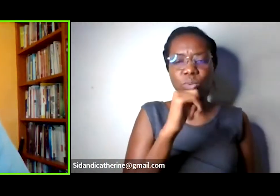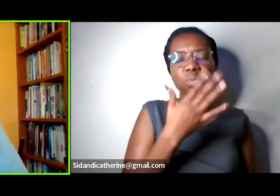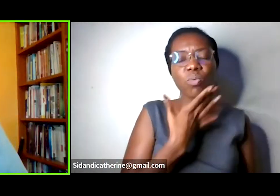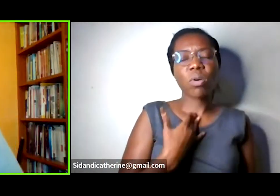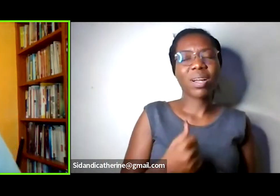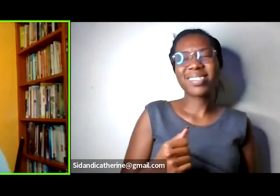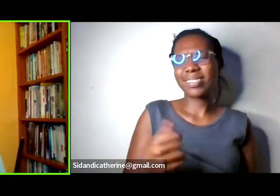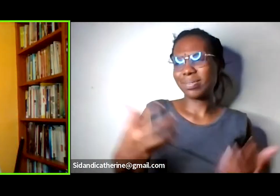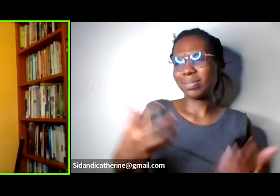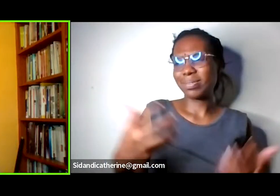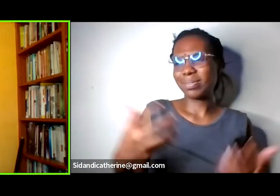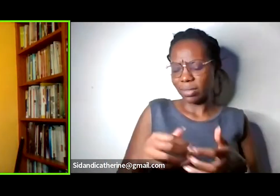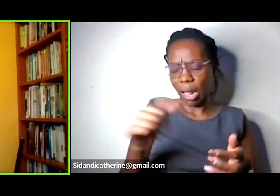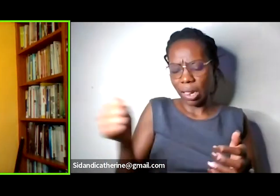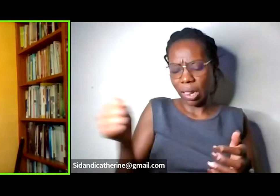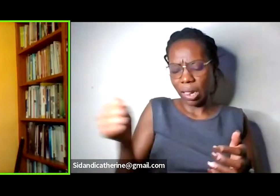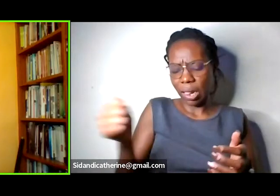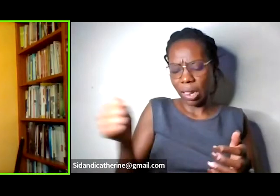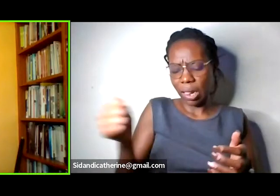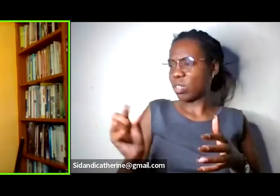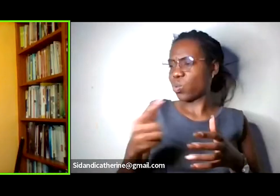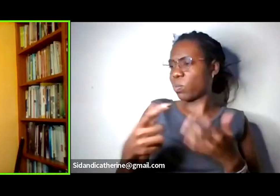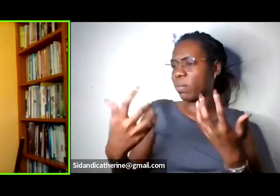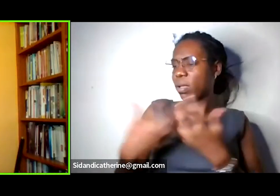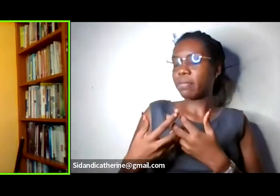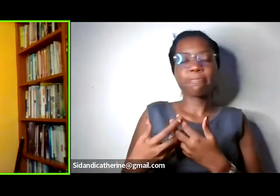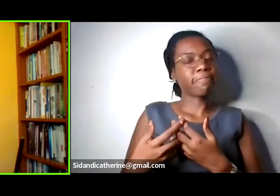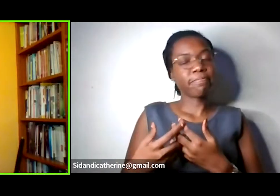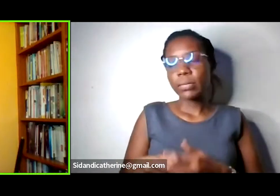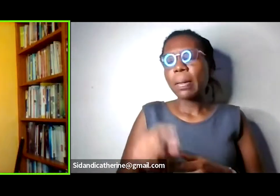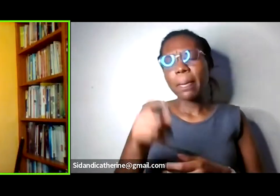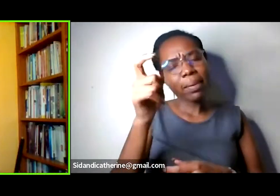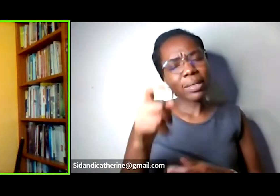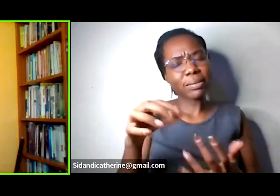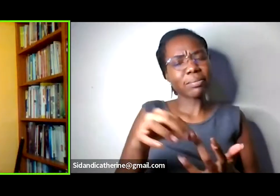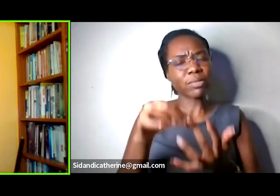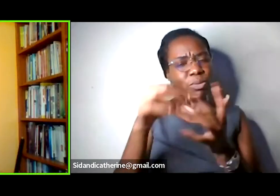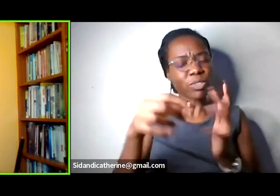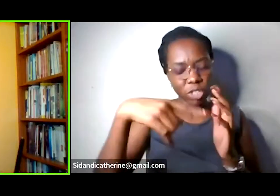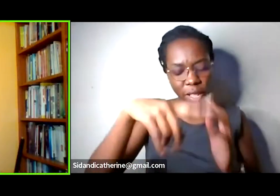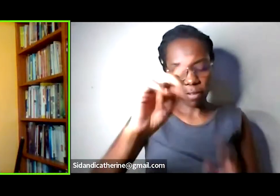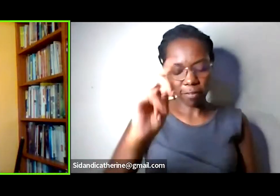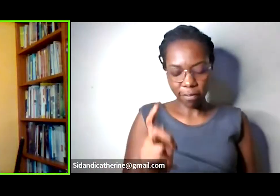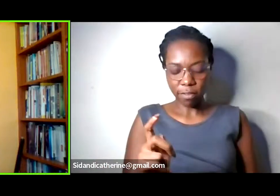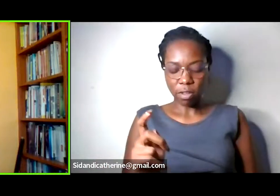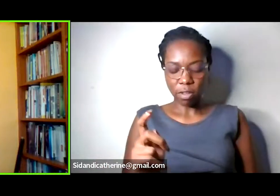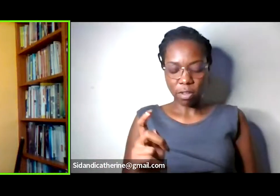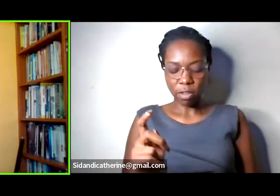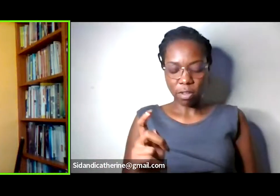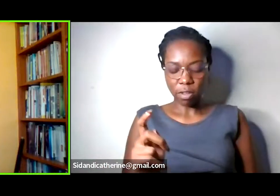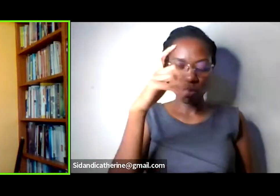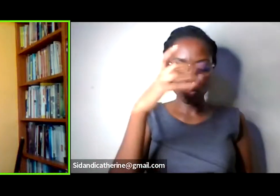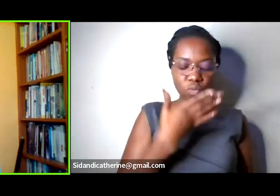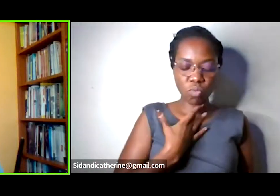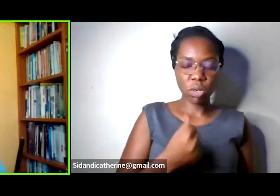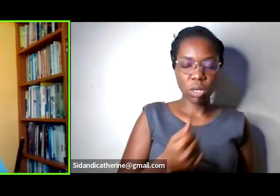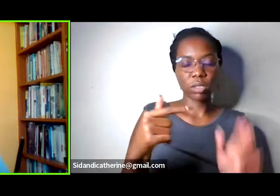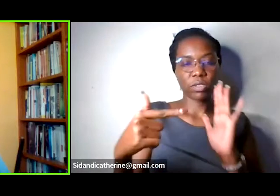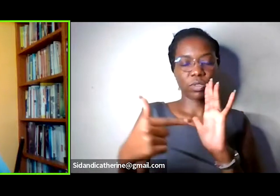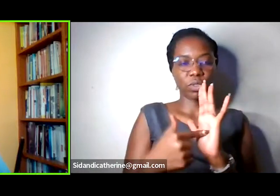Or, as we say in Swahili, ni kupitia. Are you just trying out? Are you really a professional? I mean, are you an